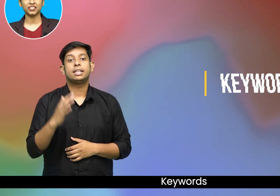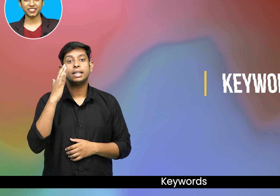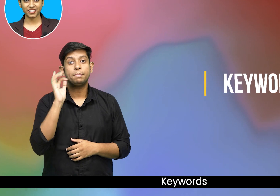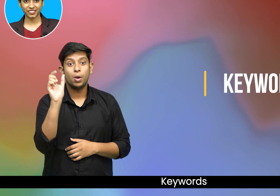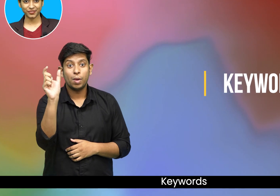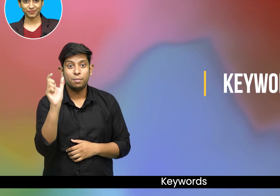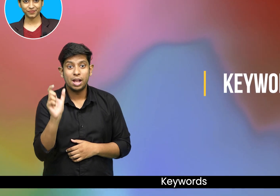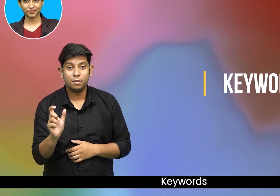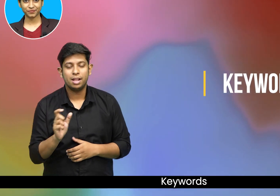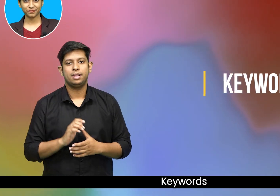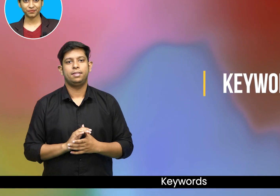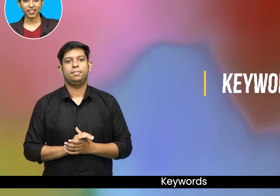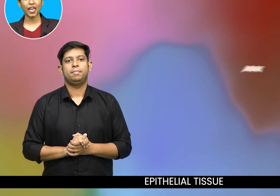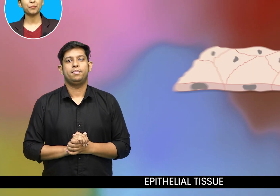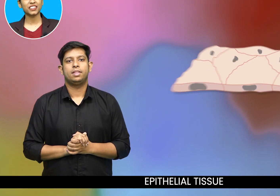Keywords: